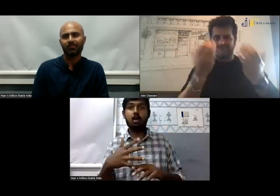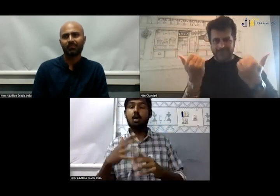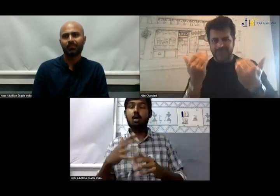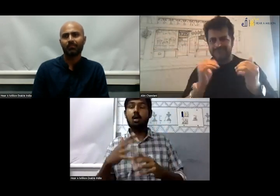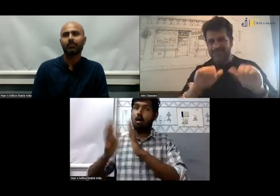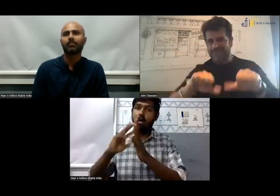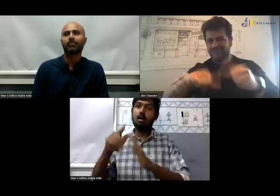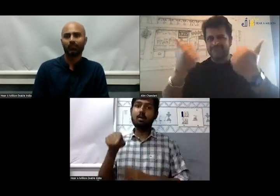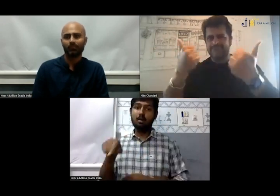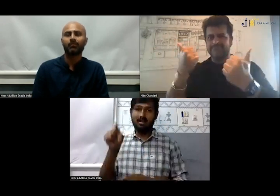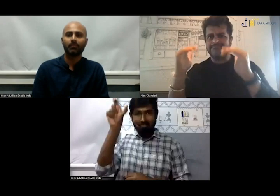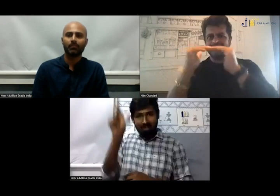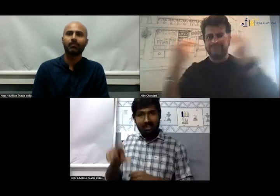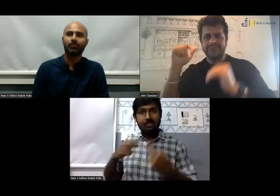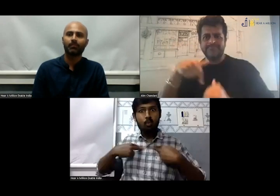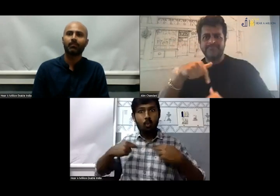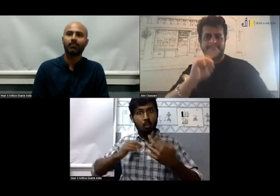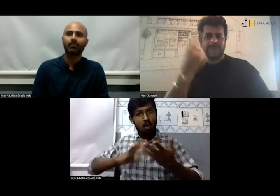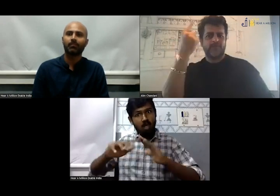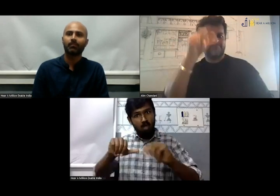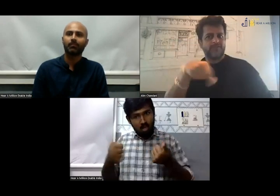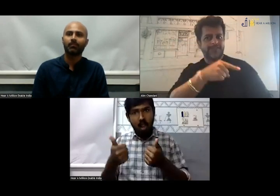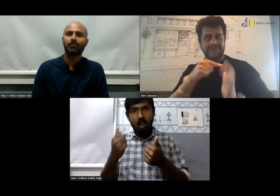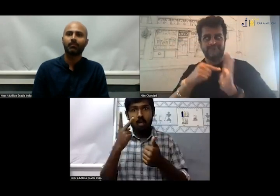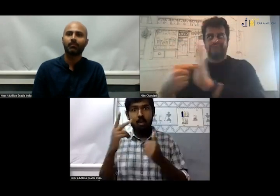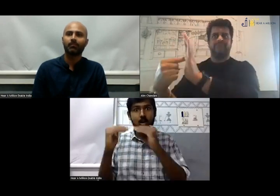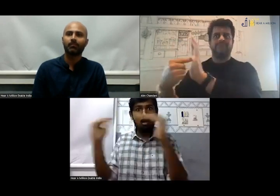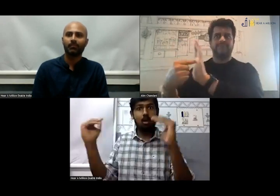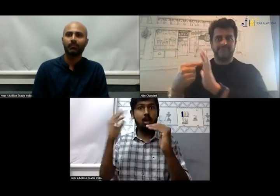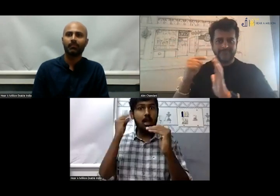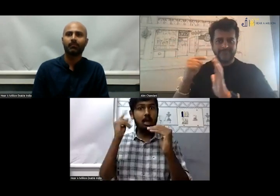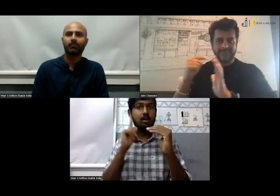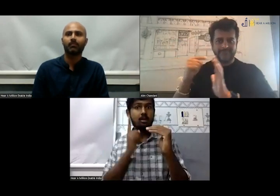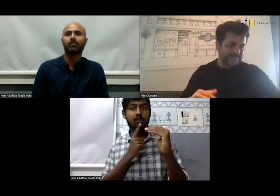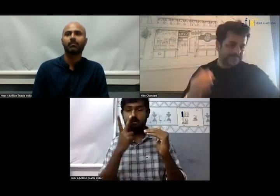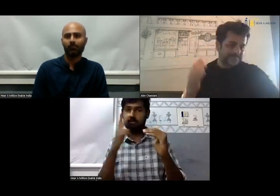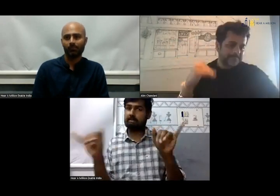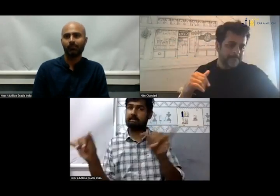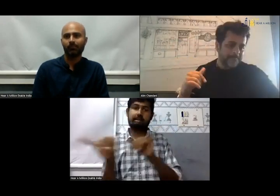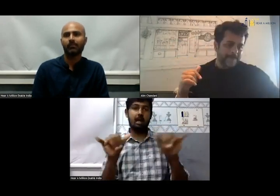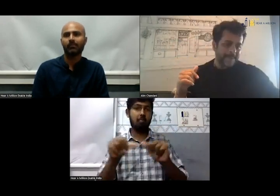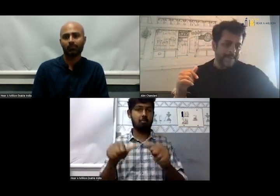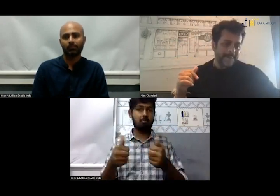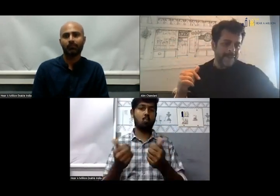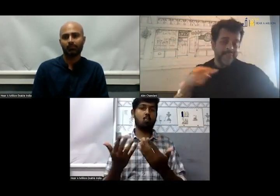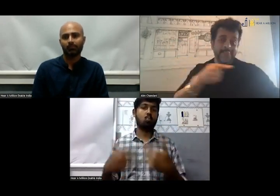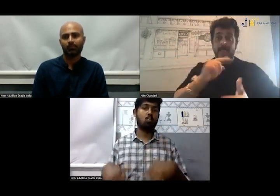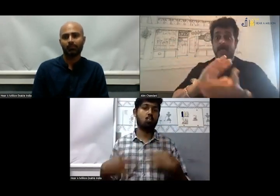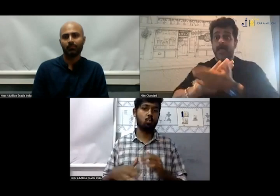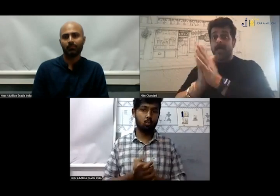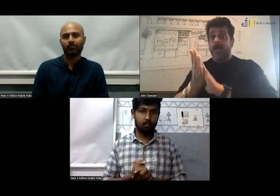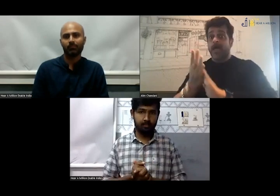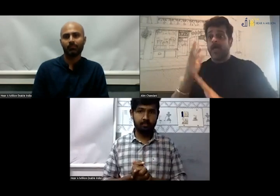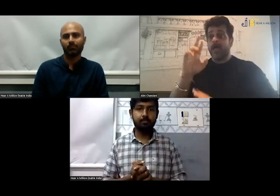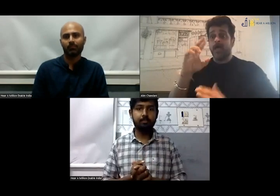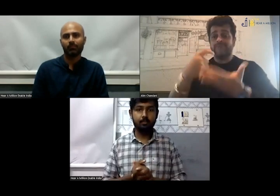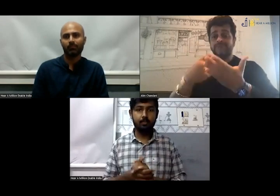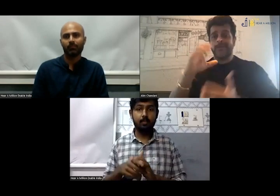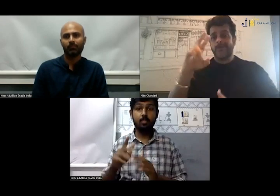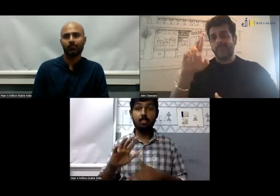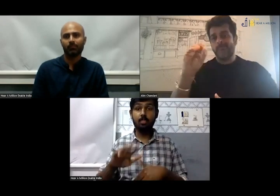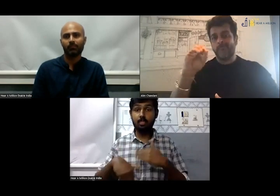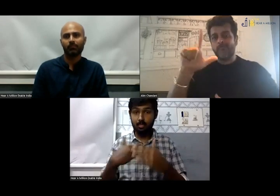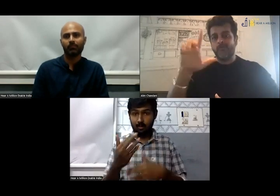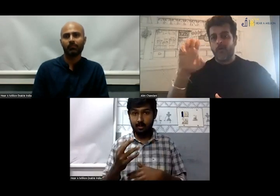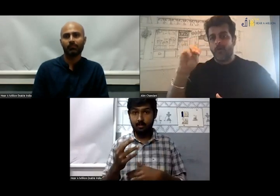break those stereotypes that signing could also be equivalent to a spoken language and deaf people could